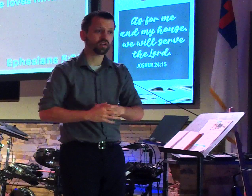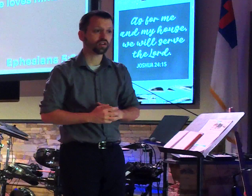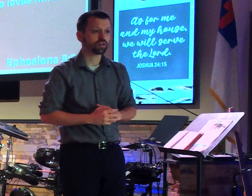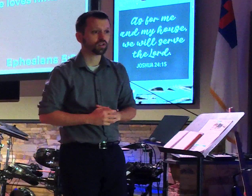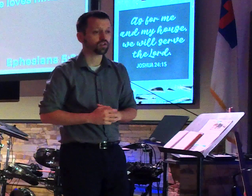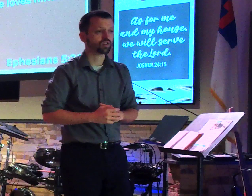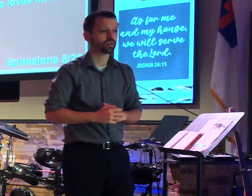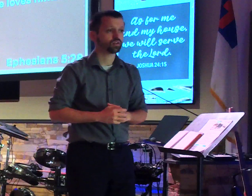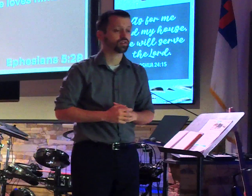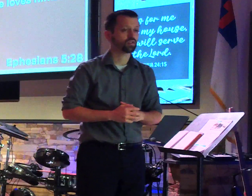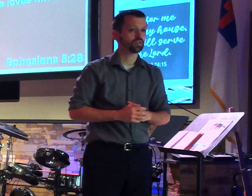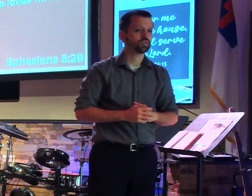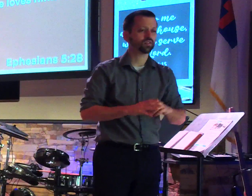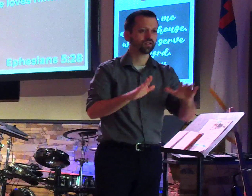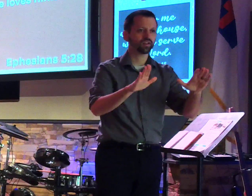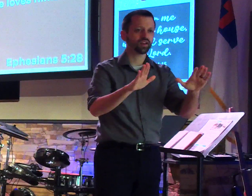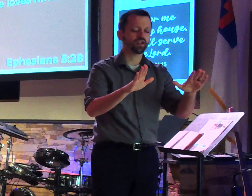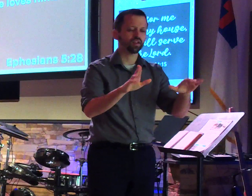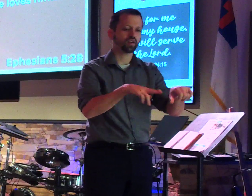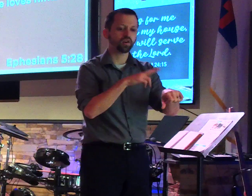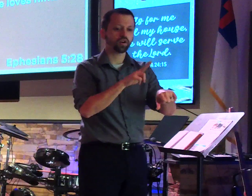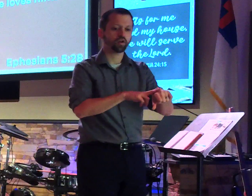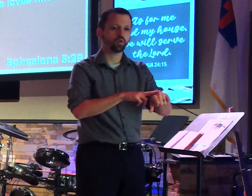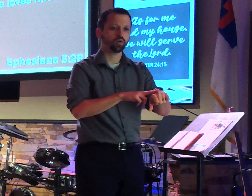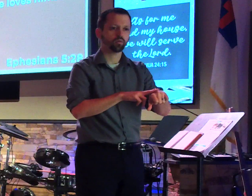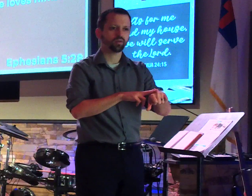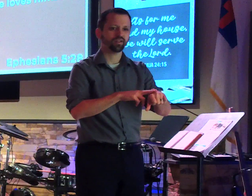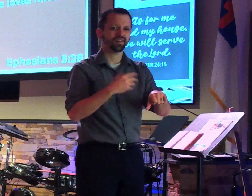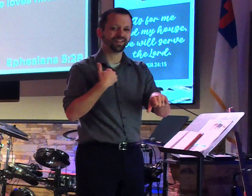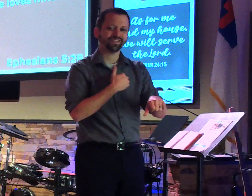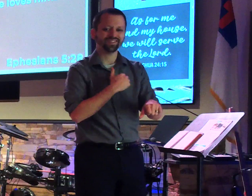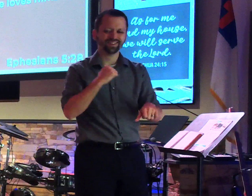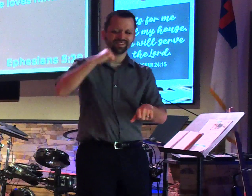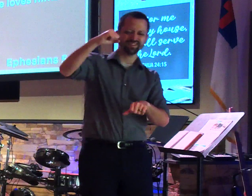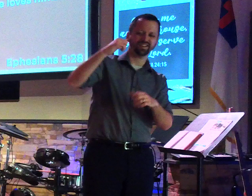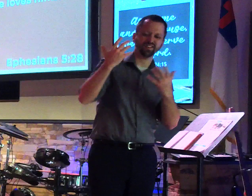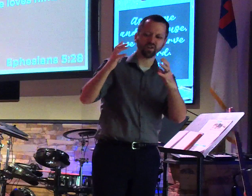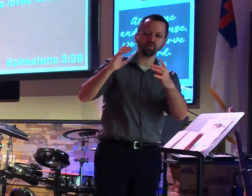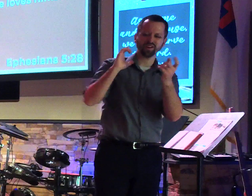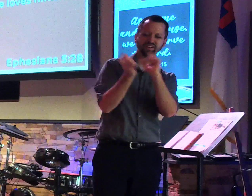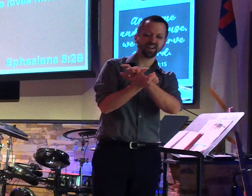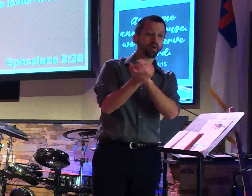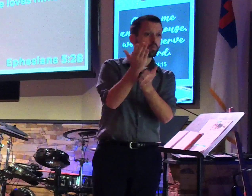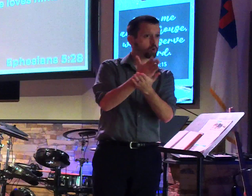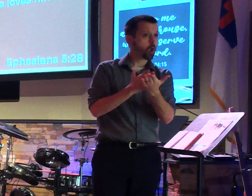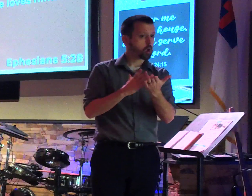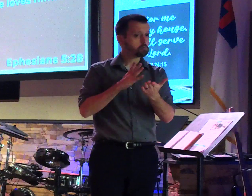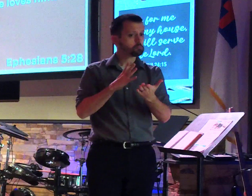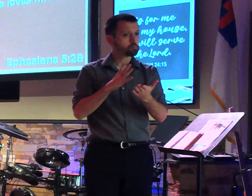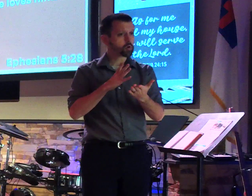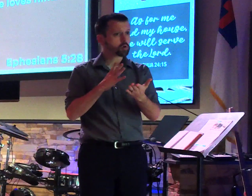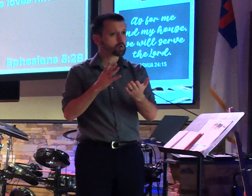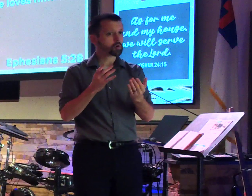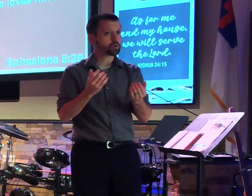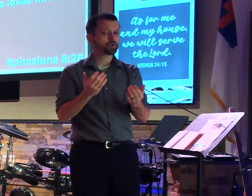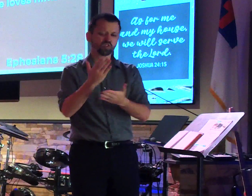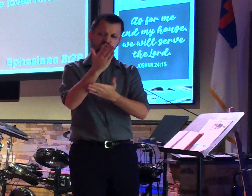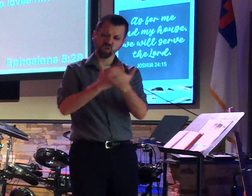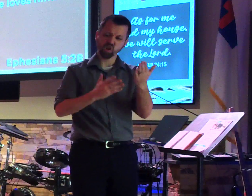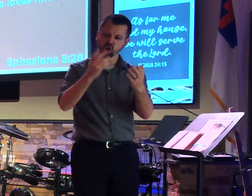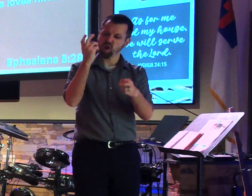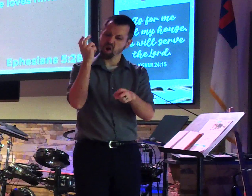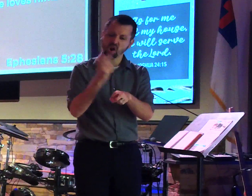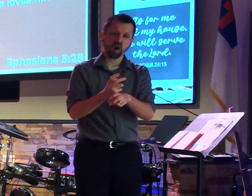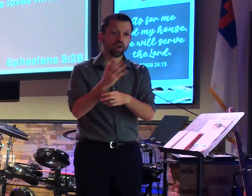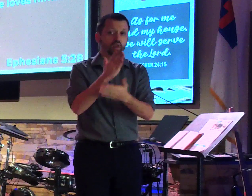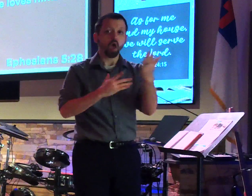And usually we don't want it. Some changes are good. Many are very trying. Some